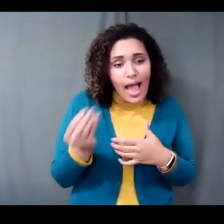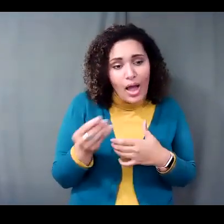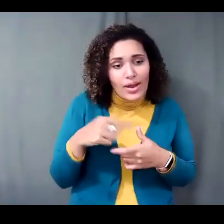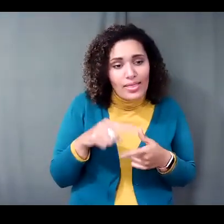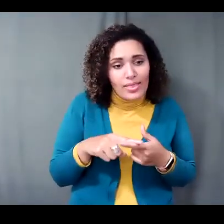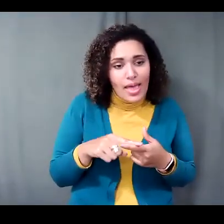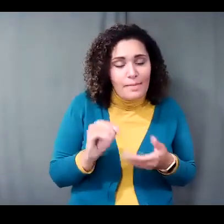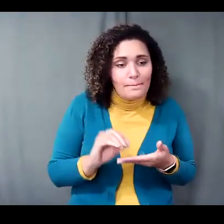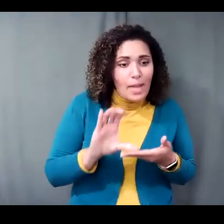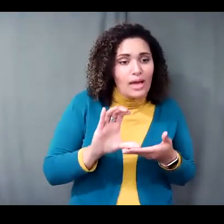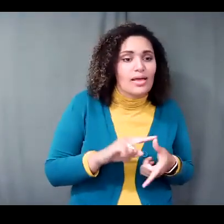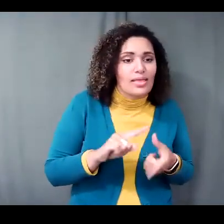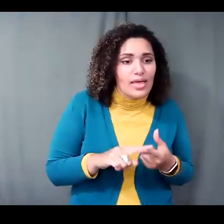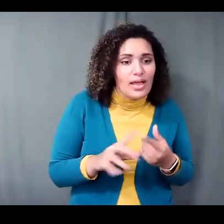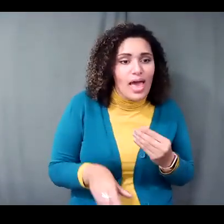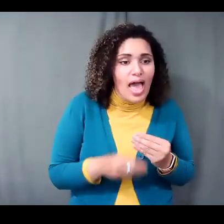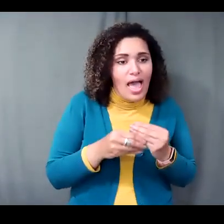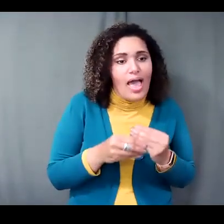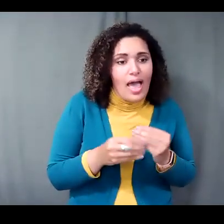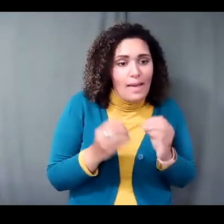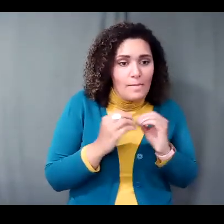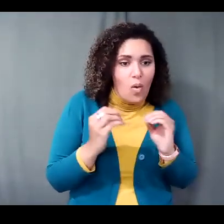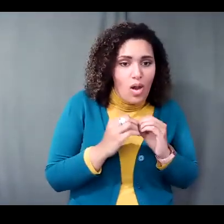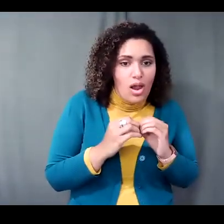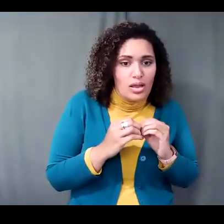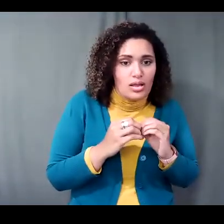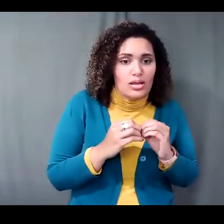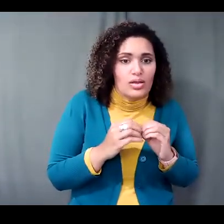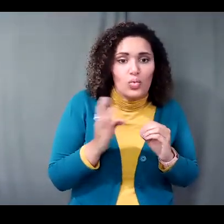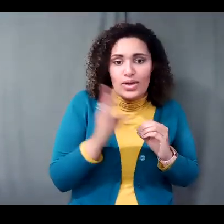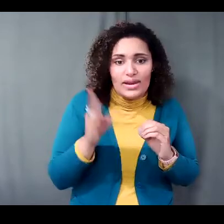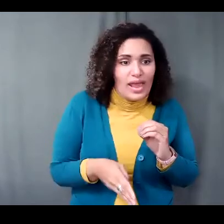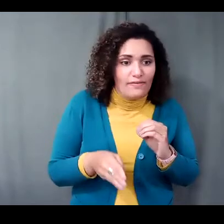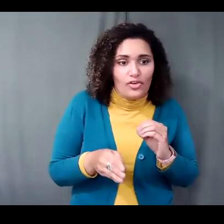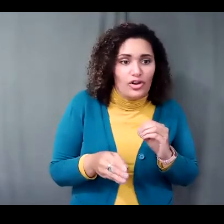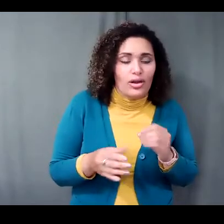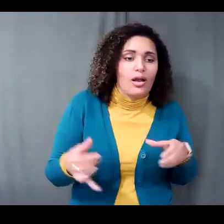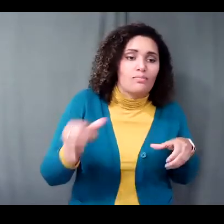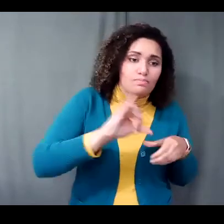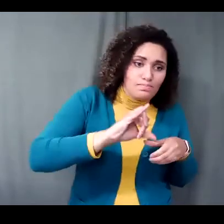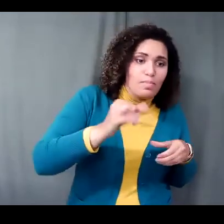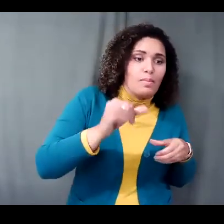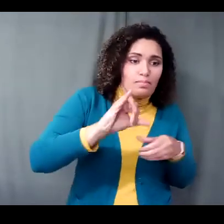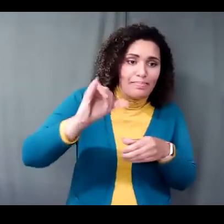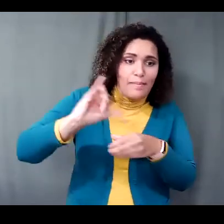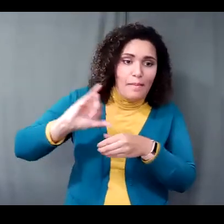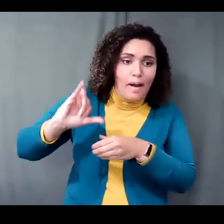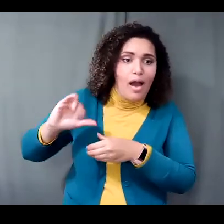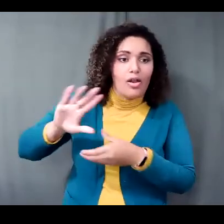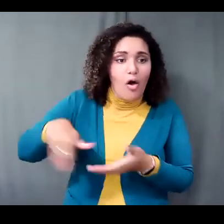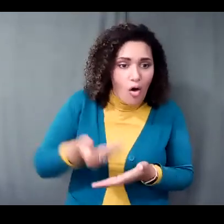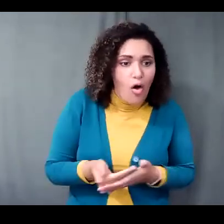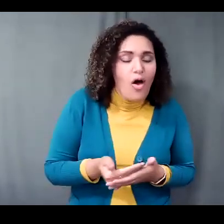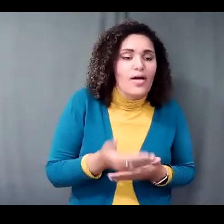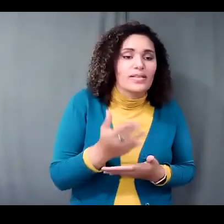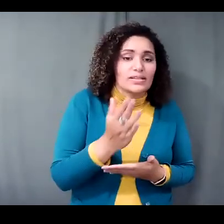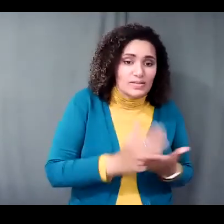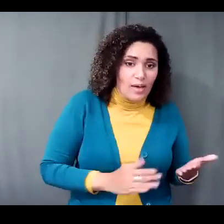kind of a new thing. But more traditional, there's ruby port and tawny port. I feel like those are the kind of like big families of ports, and then those have